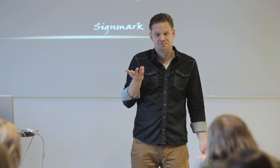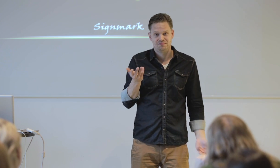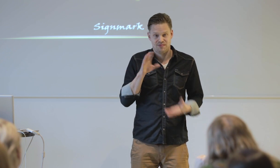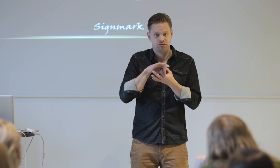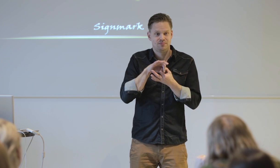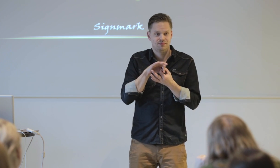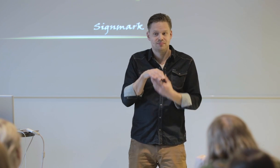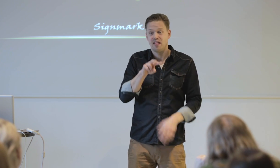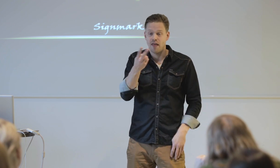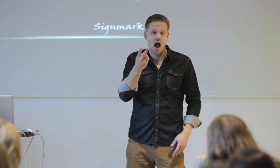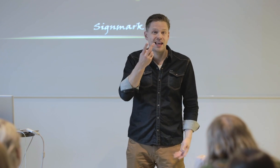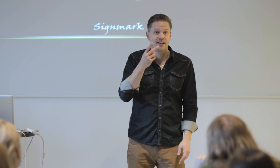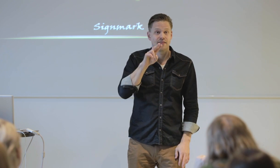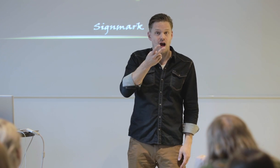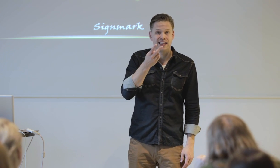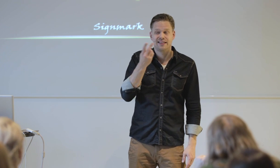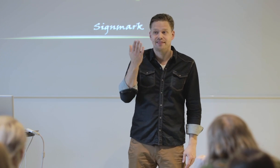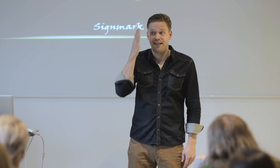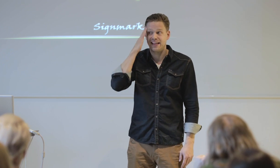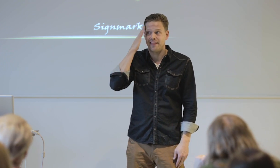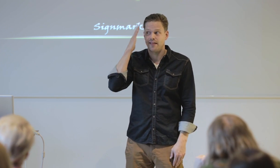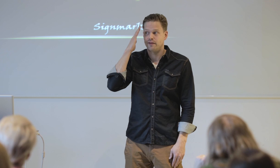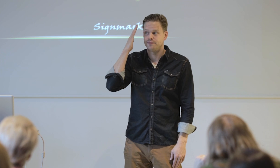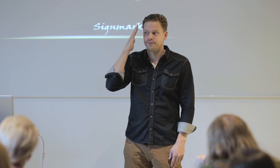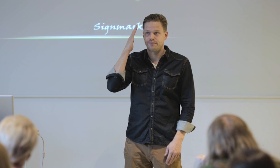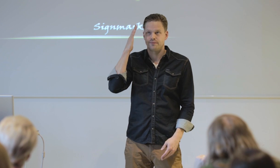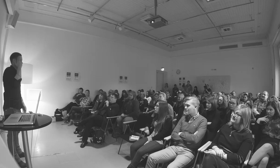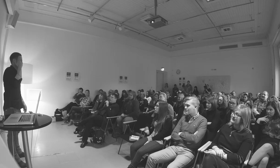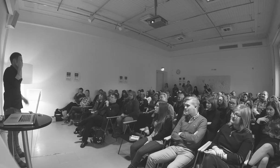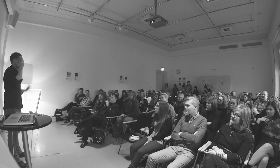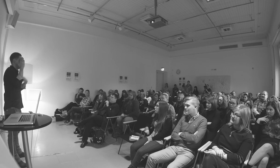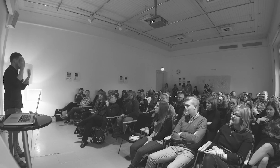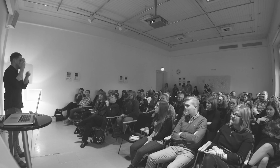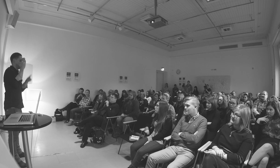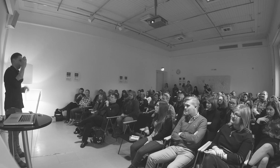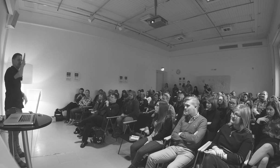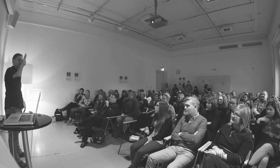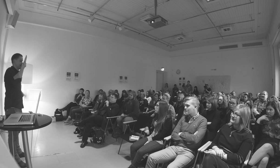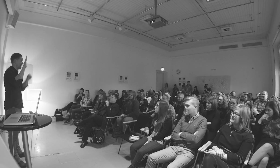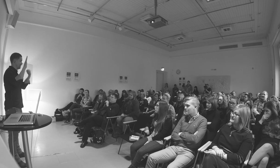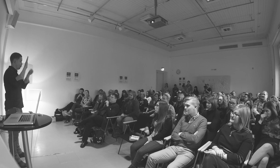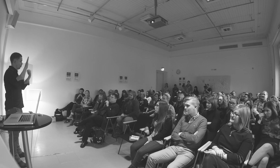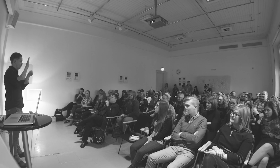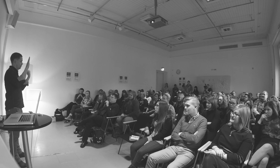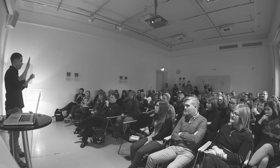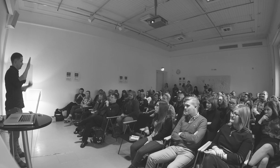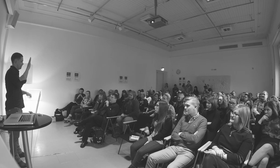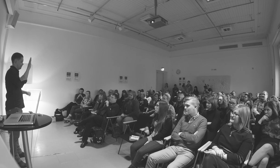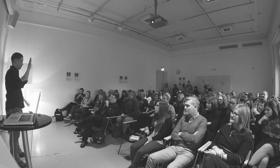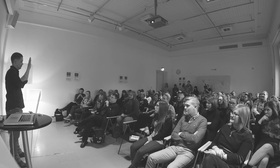Yeah. And there's a rhyme. Or, for example, to know, and then to, I can change it like this. I change